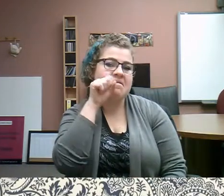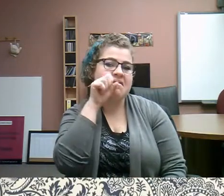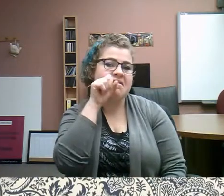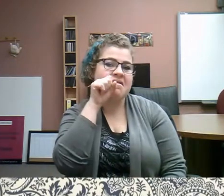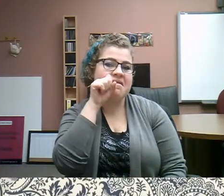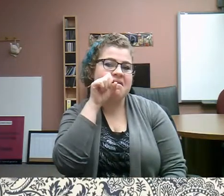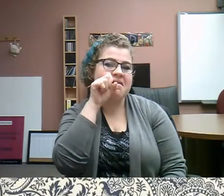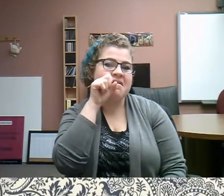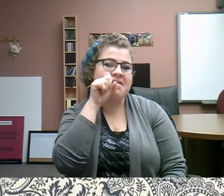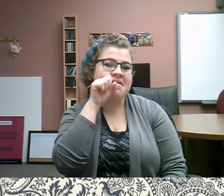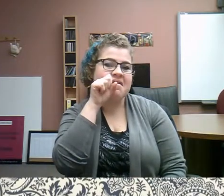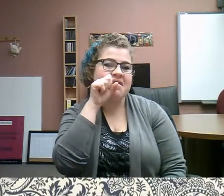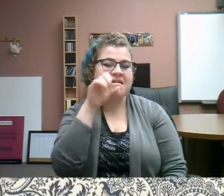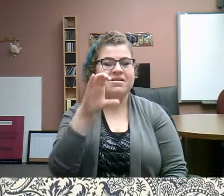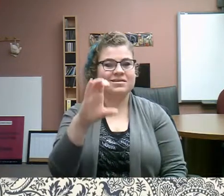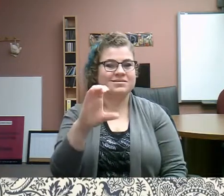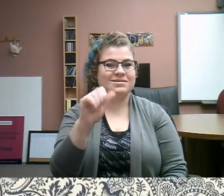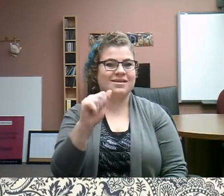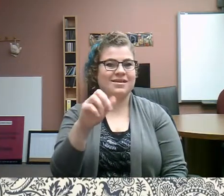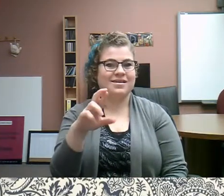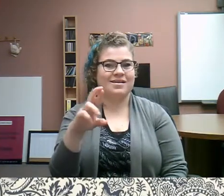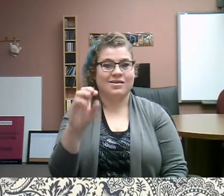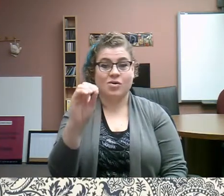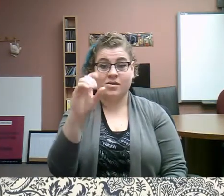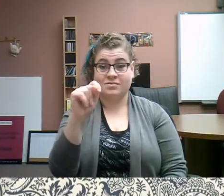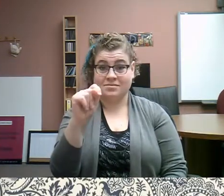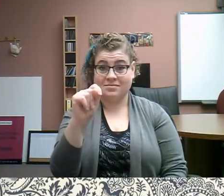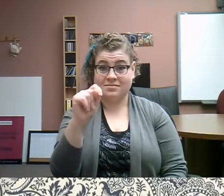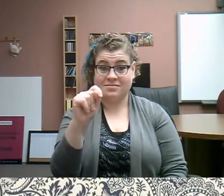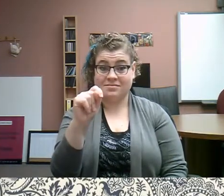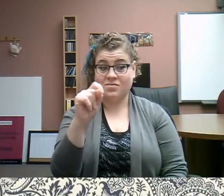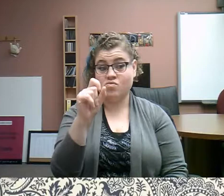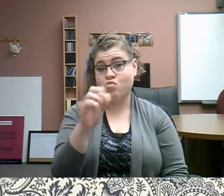Vegetables. Maybe some carrots.